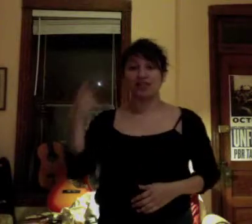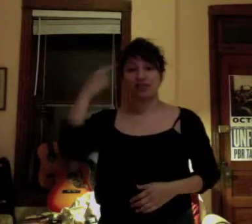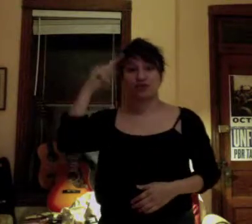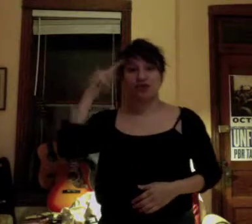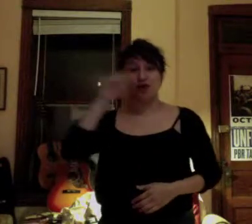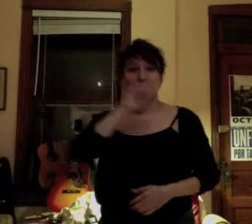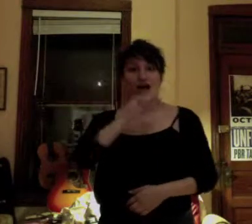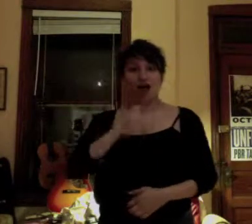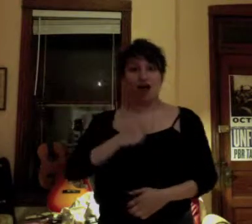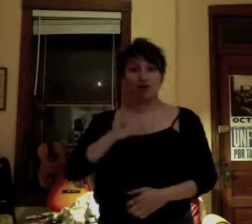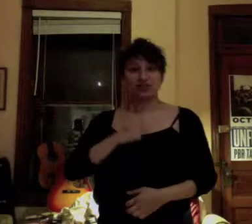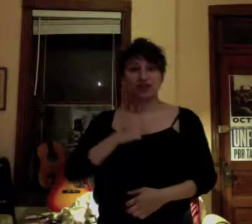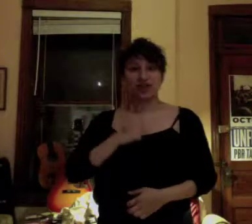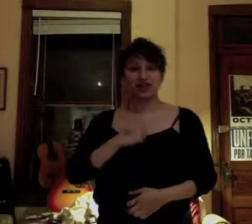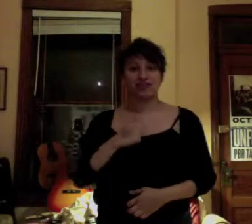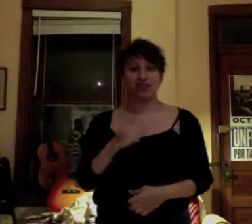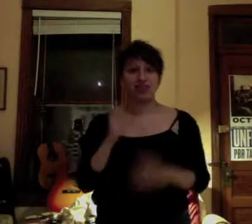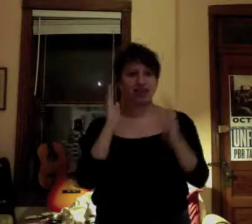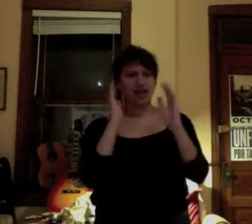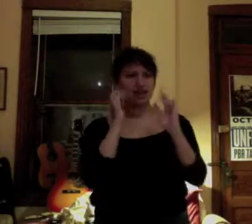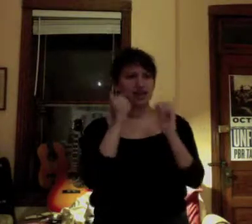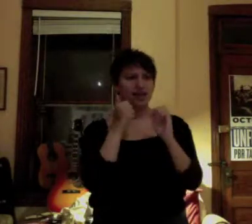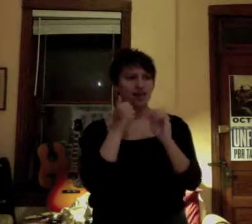constant focus on our beautiful cathedral.